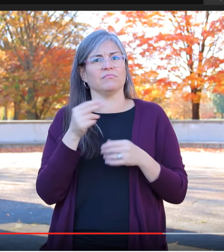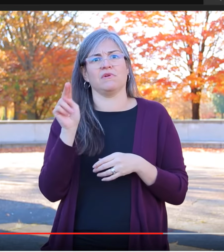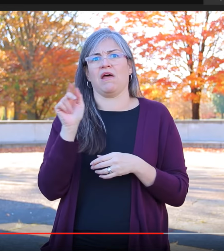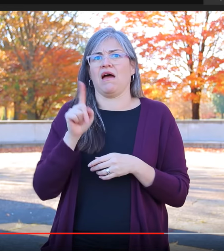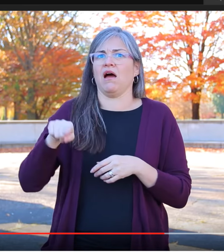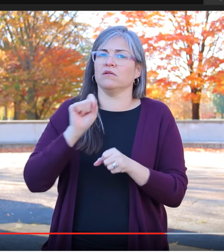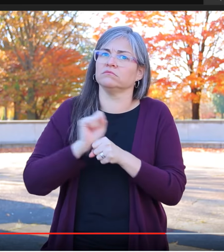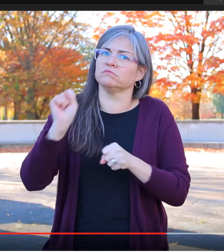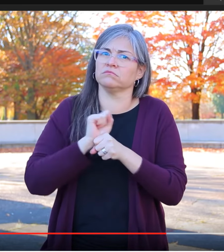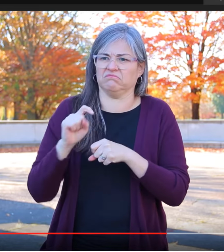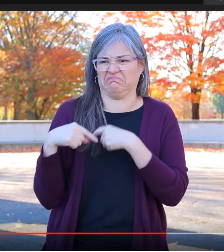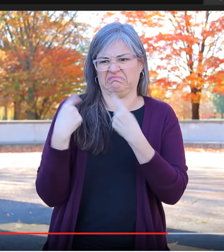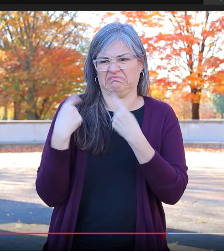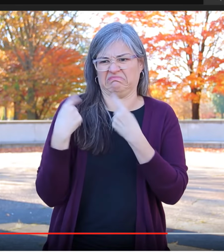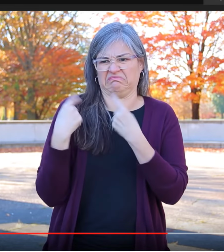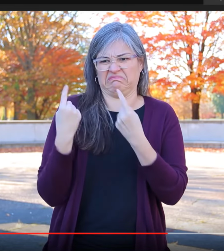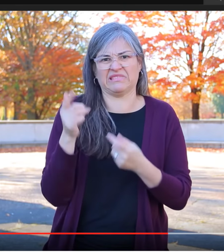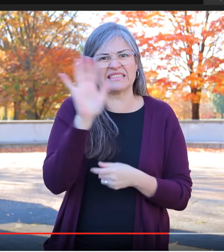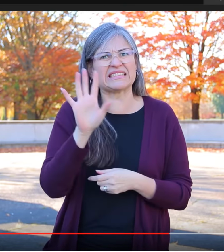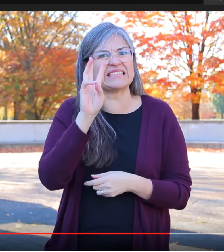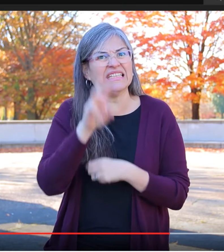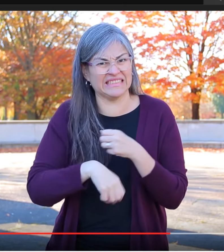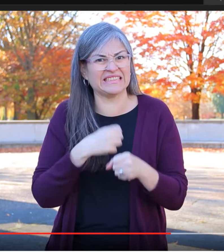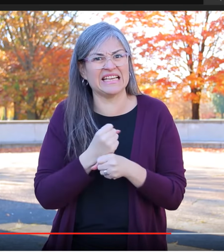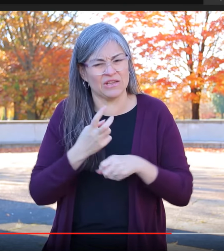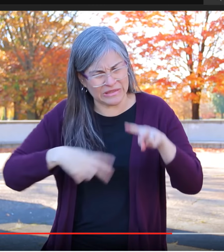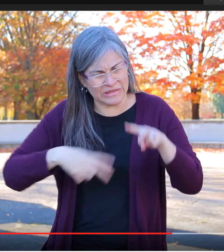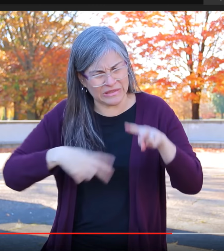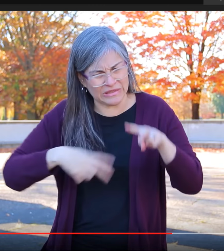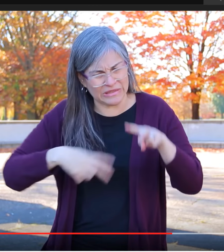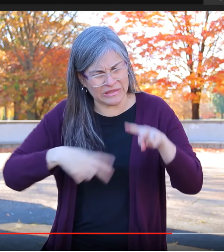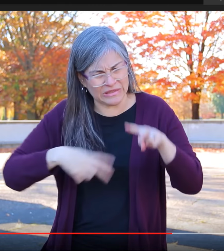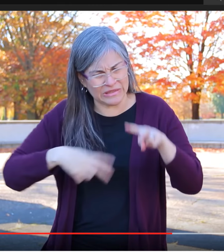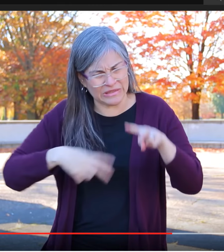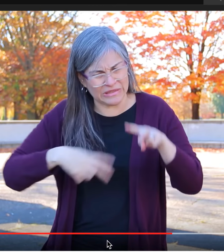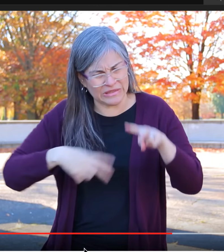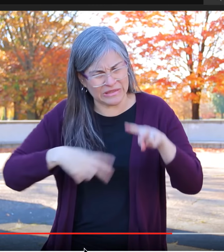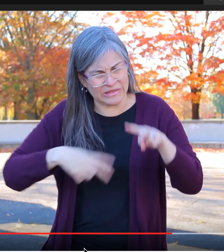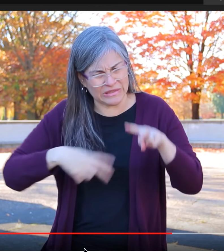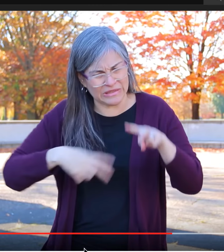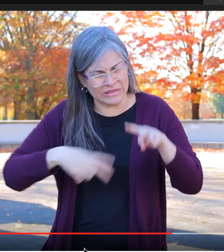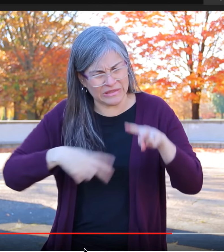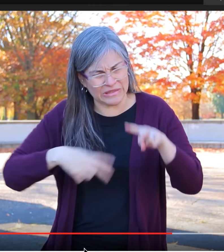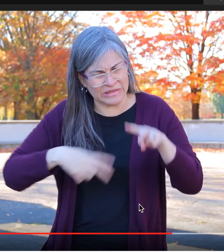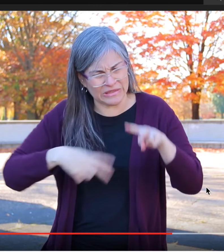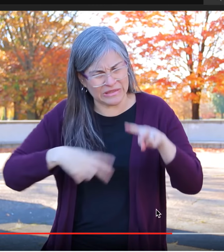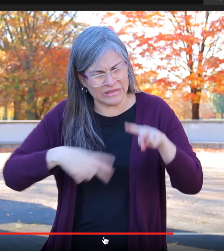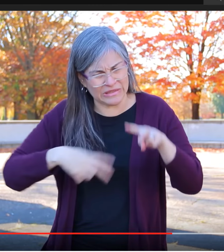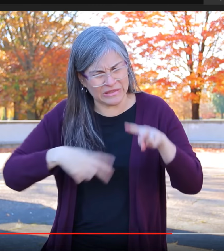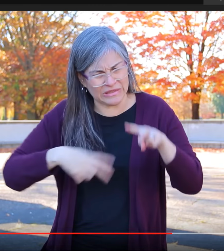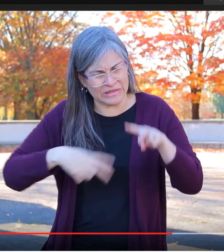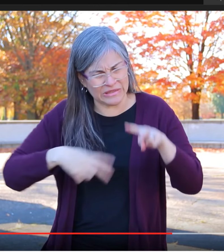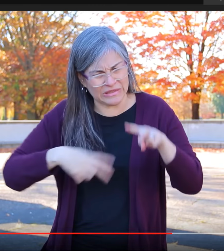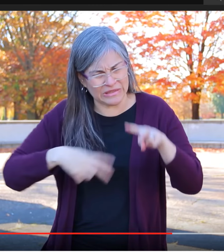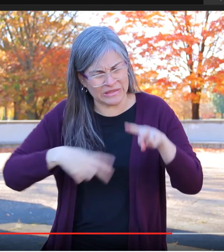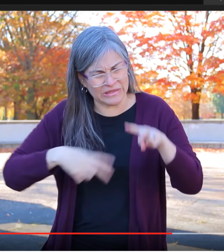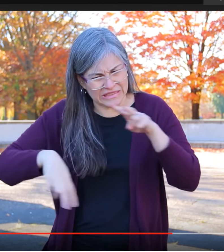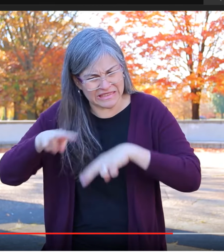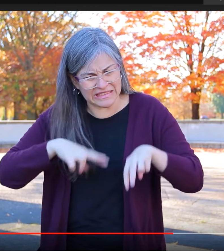know. NAD really work hard over about 6 years, not 60 years, but 6 years,